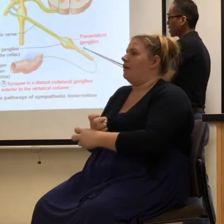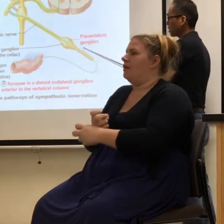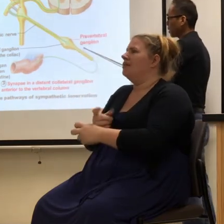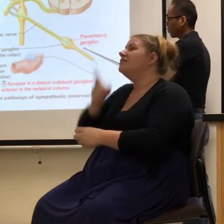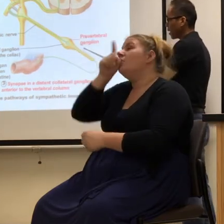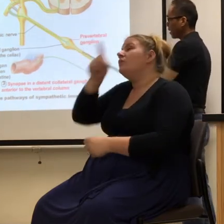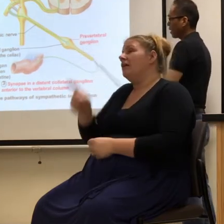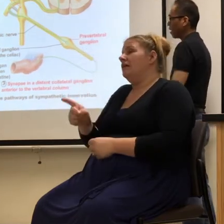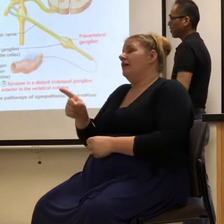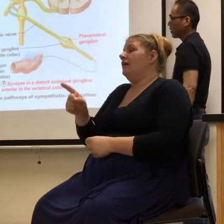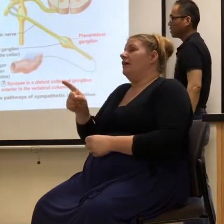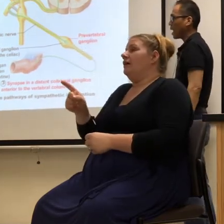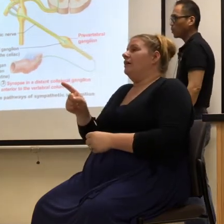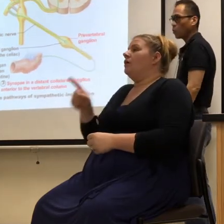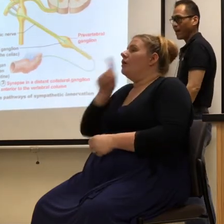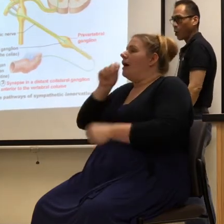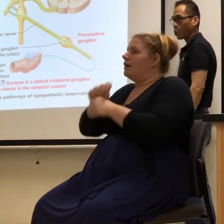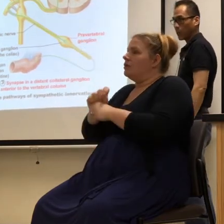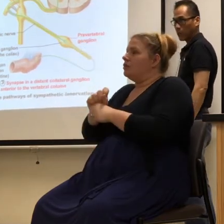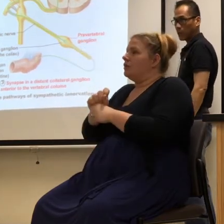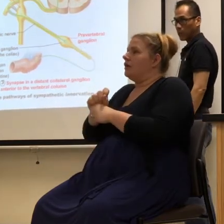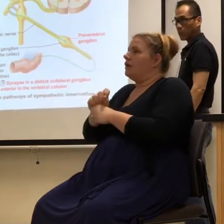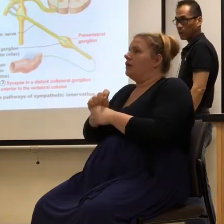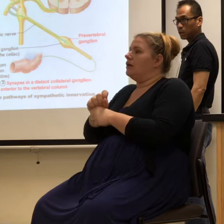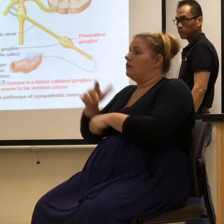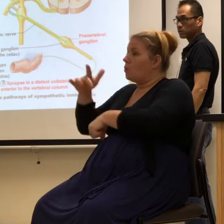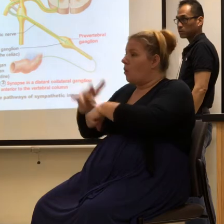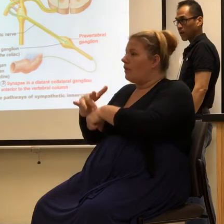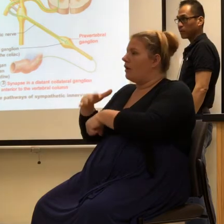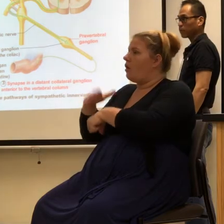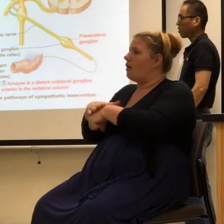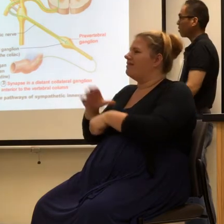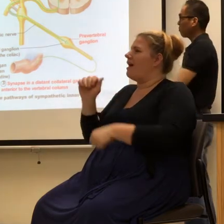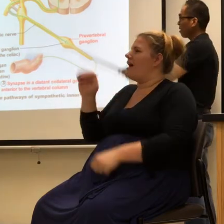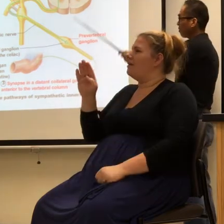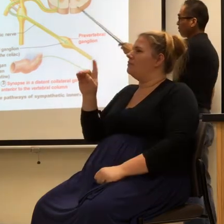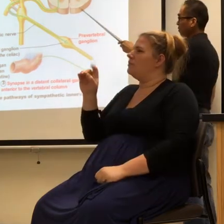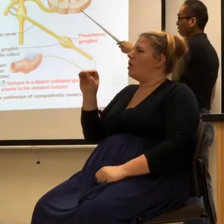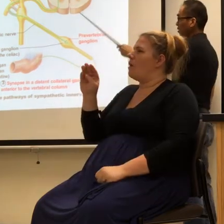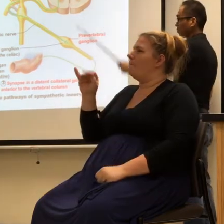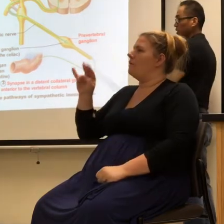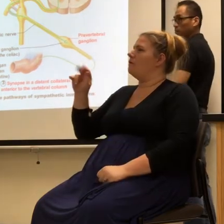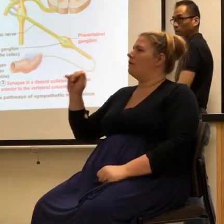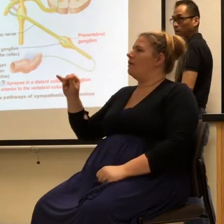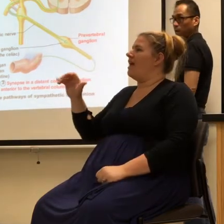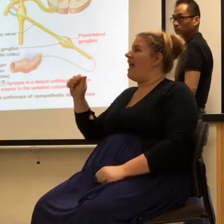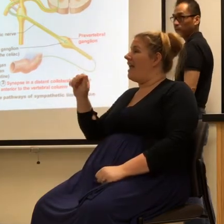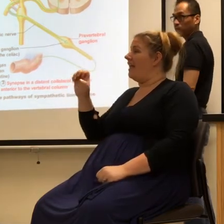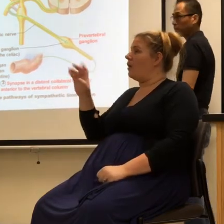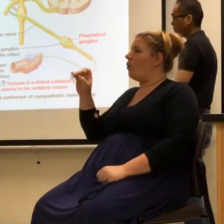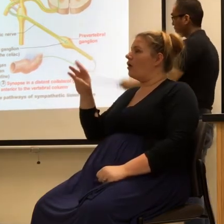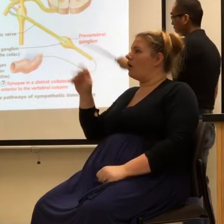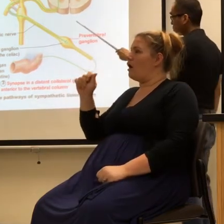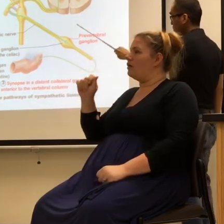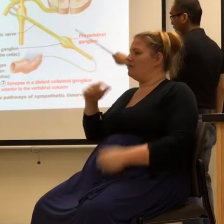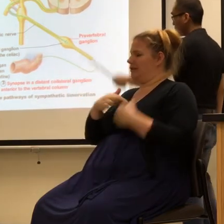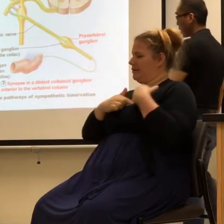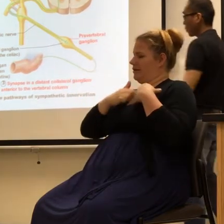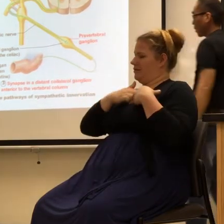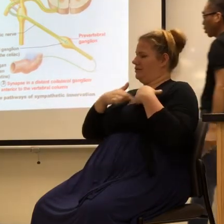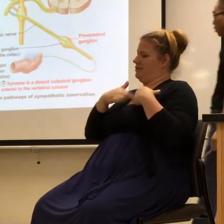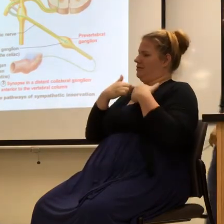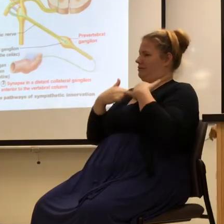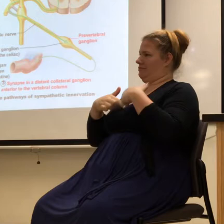Really, they're actually located on the abdominal aorta, which is right in front of the vertebral column, although they don't